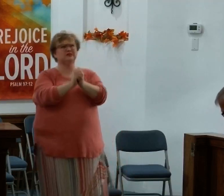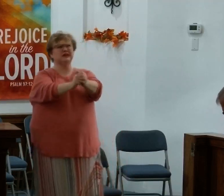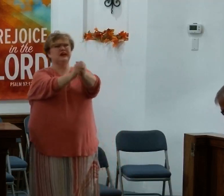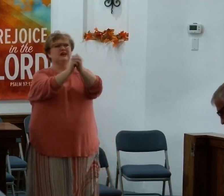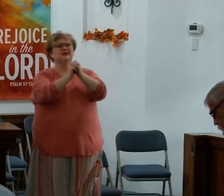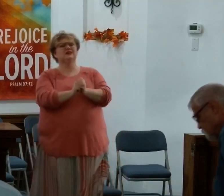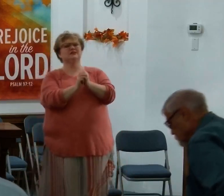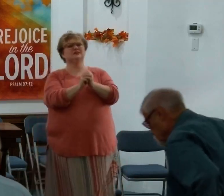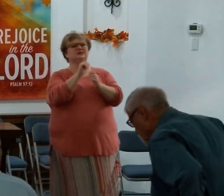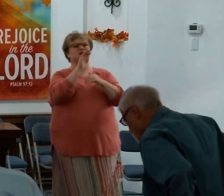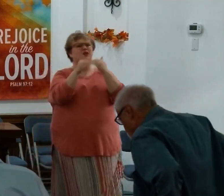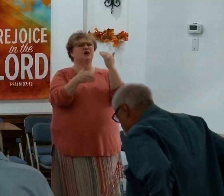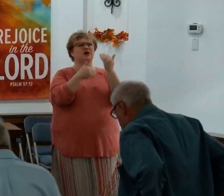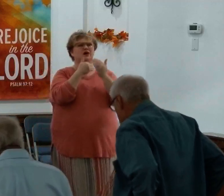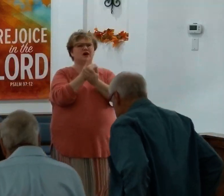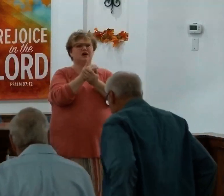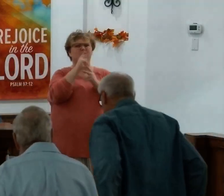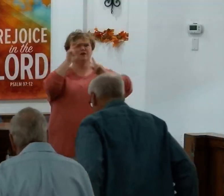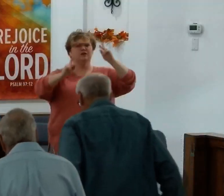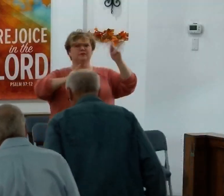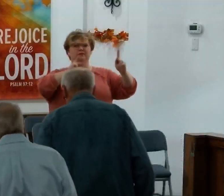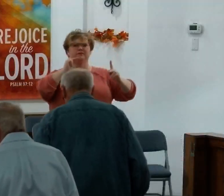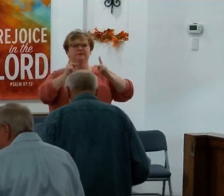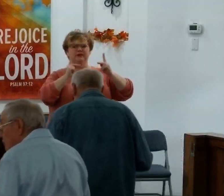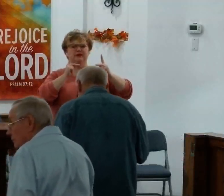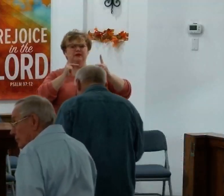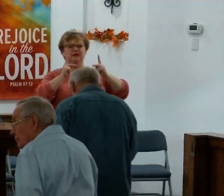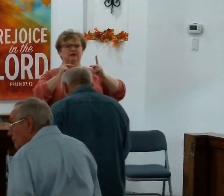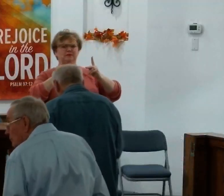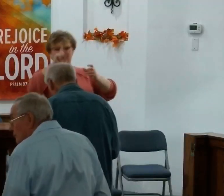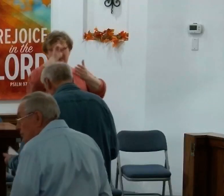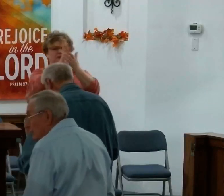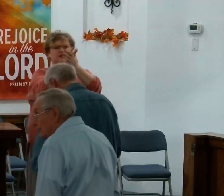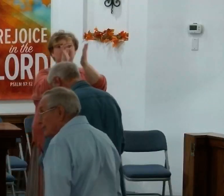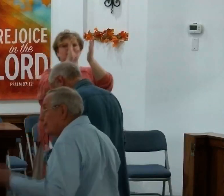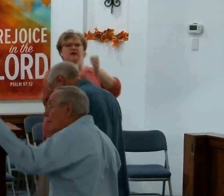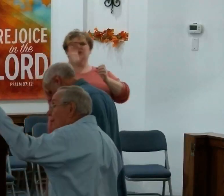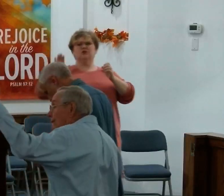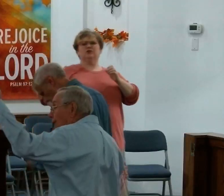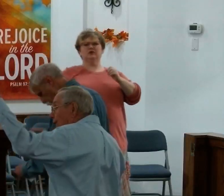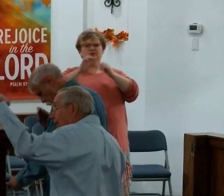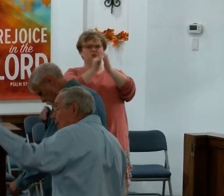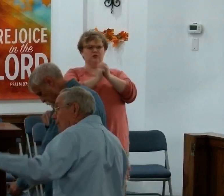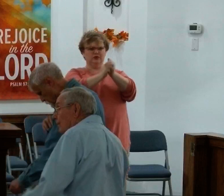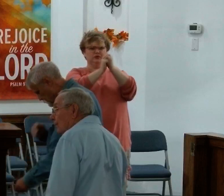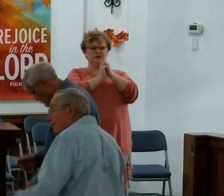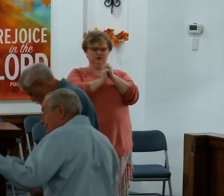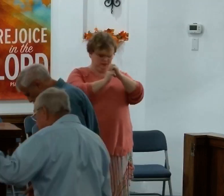adoration, all who on Christ's name believe. Worship,